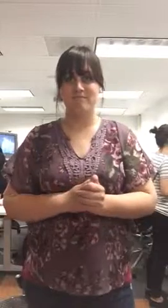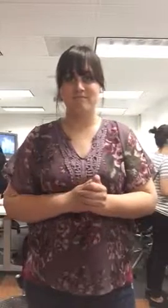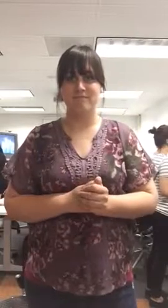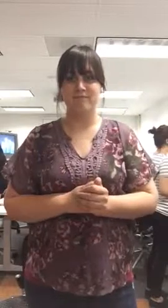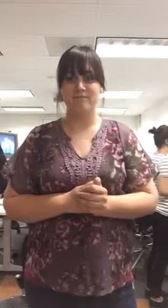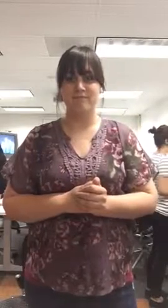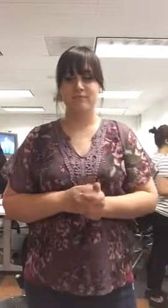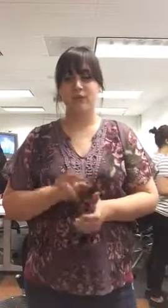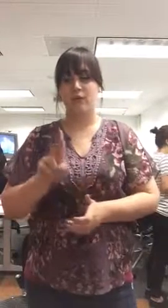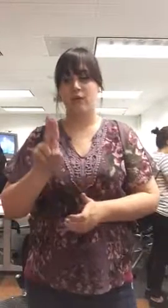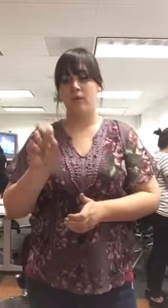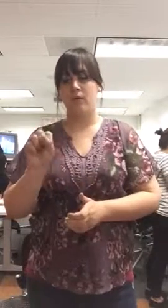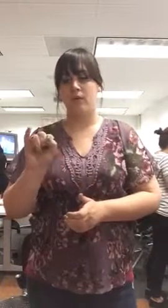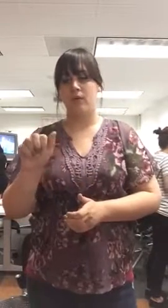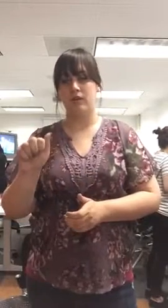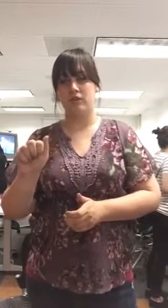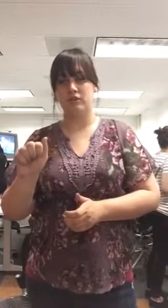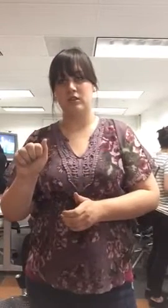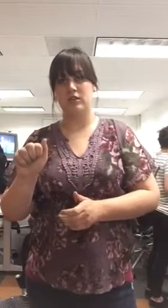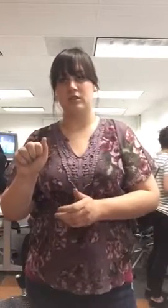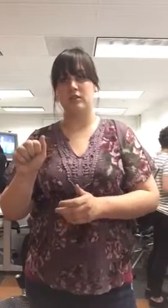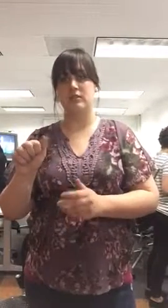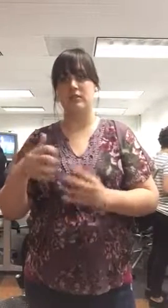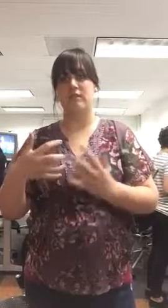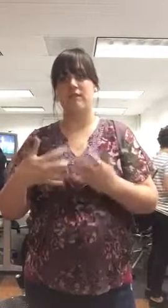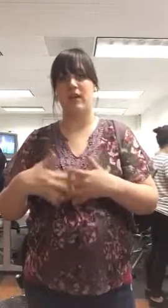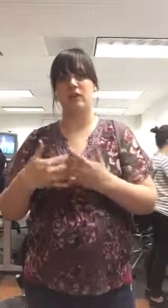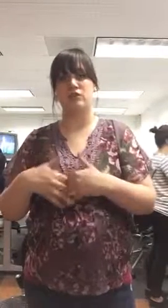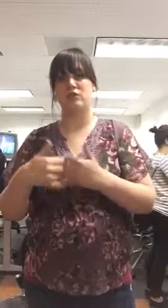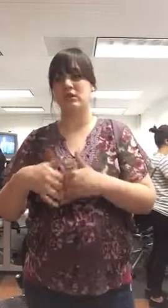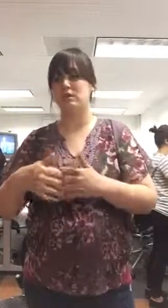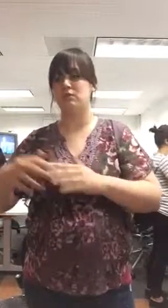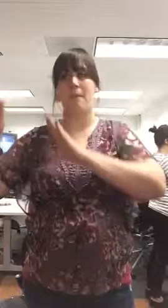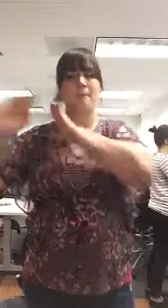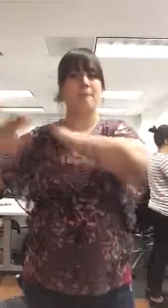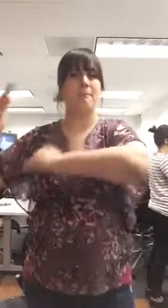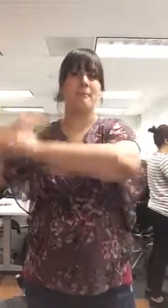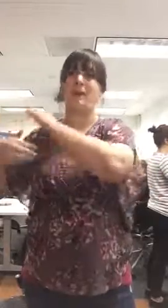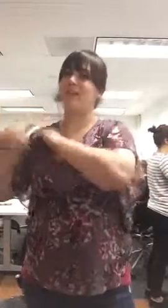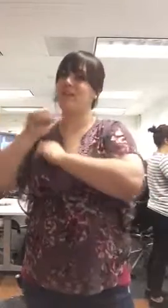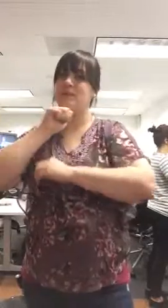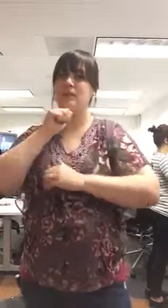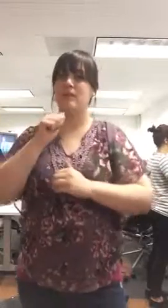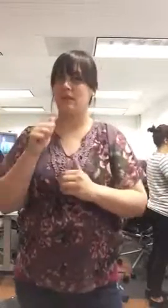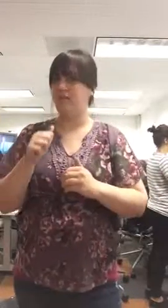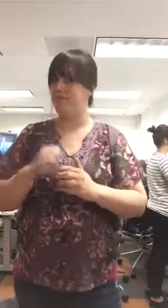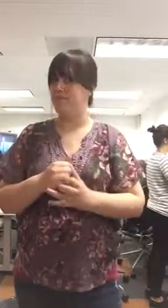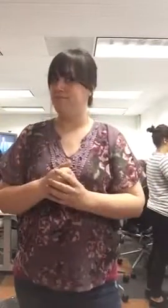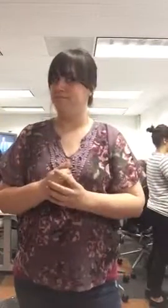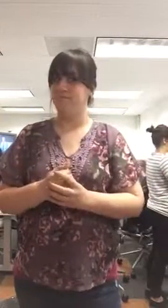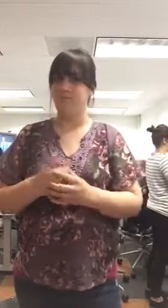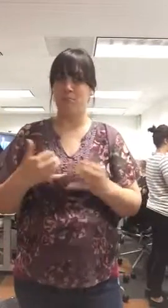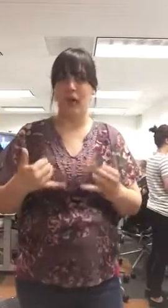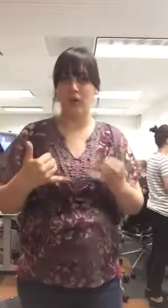Russia's factories and things were behind the times then. And then, with the war destroying stuff, they're still behind.